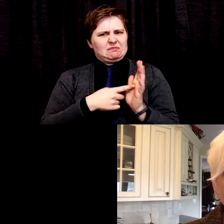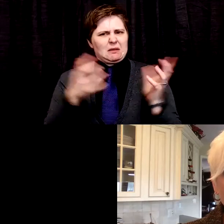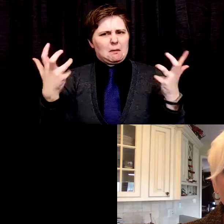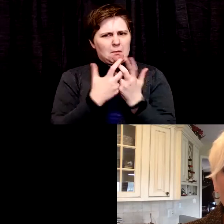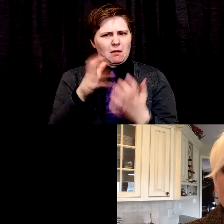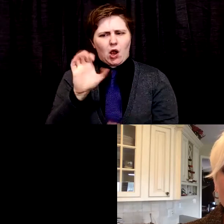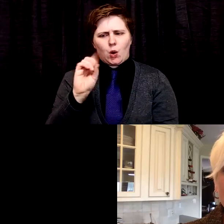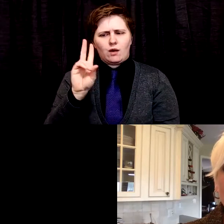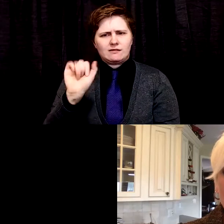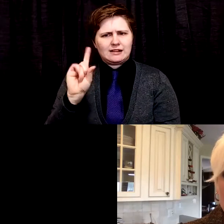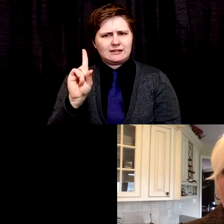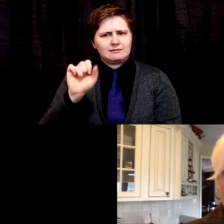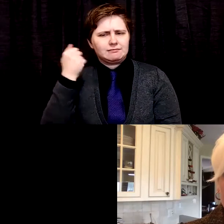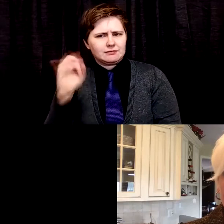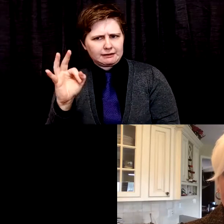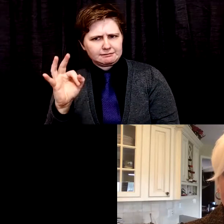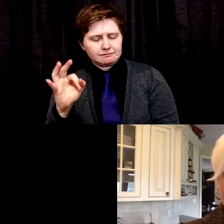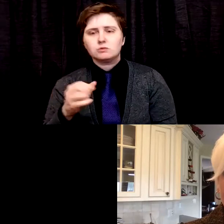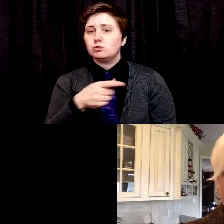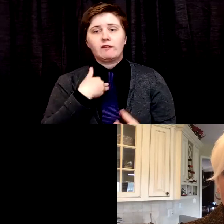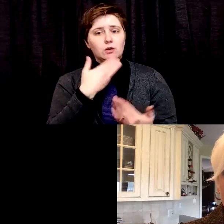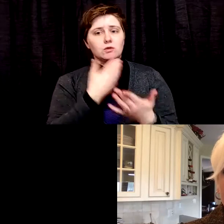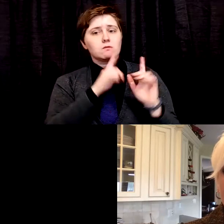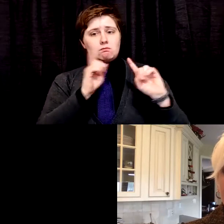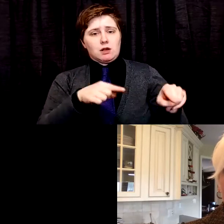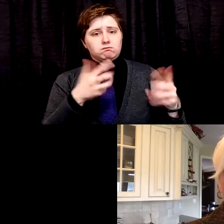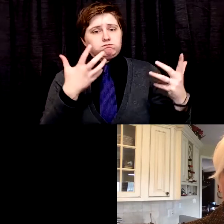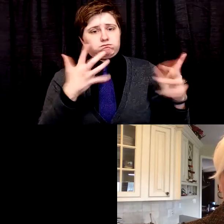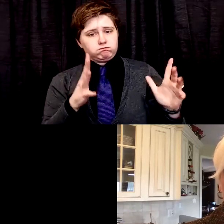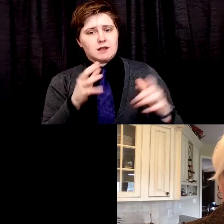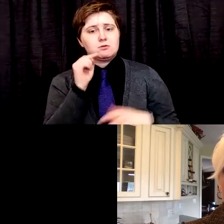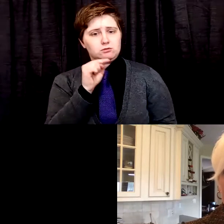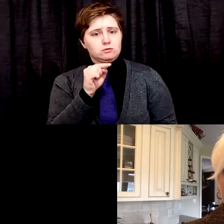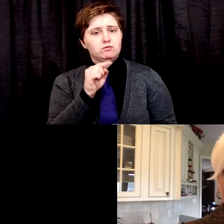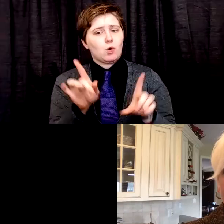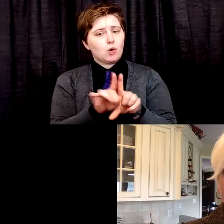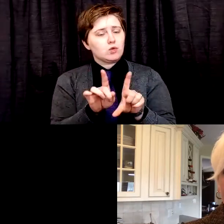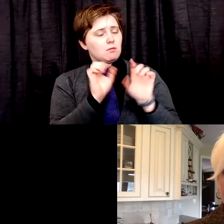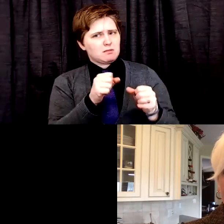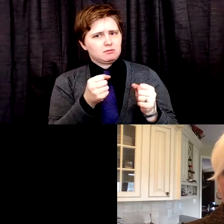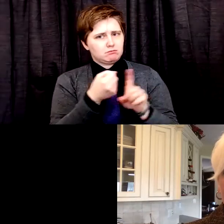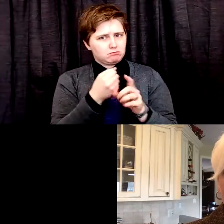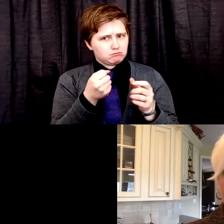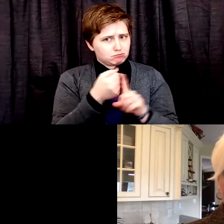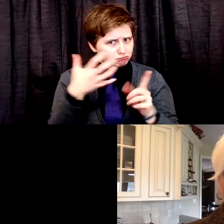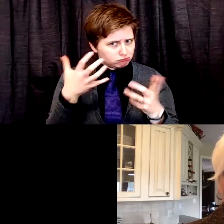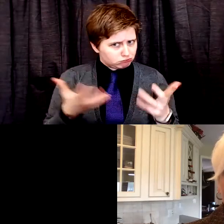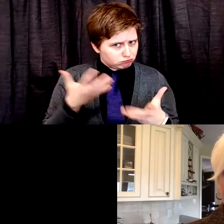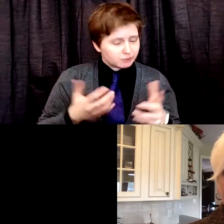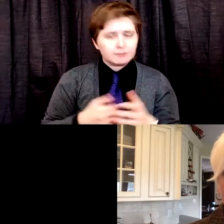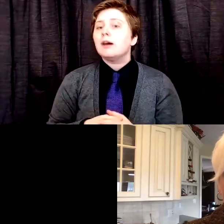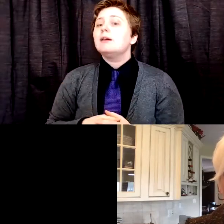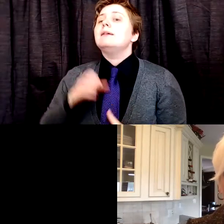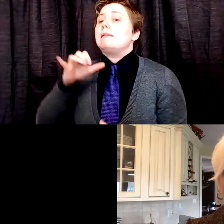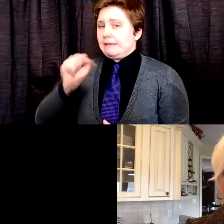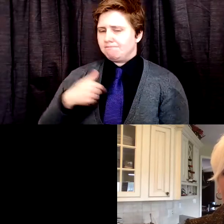And you've been getting good response to that, and you have even been able to expand that. Yeah, I'm excited looking